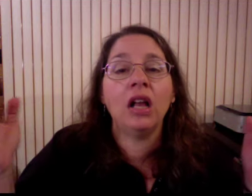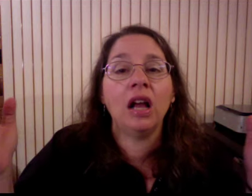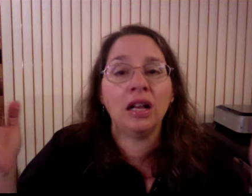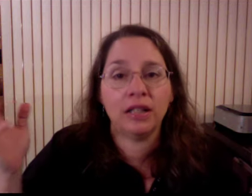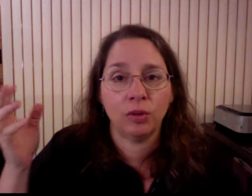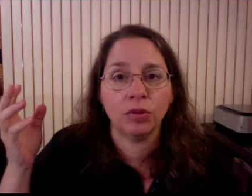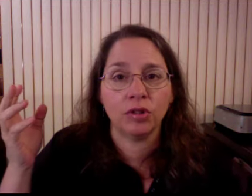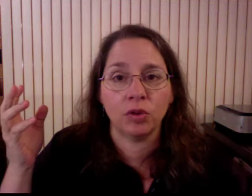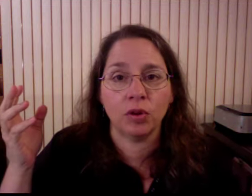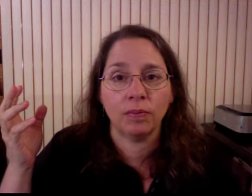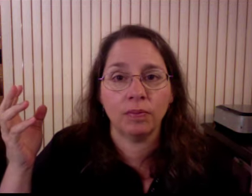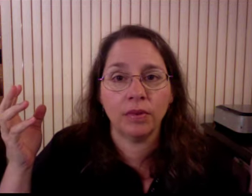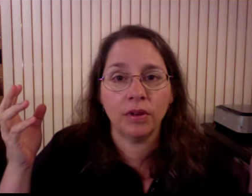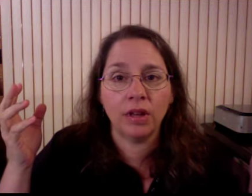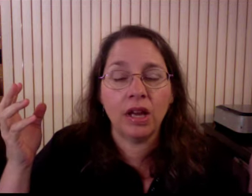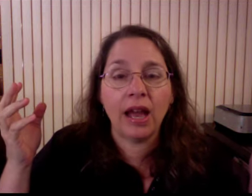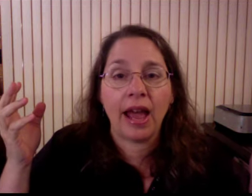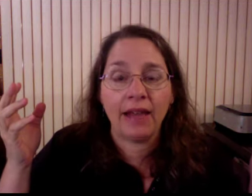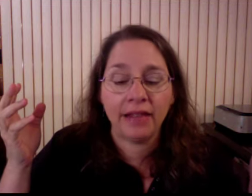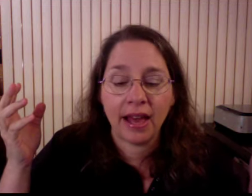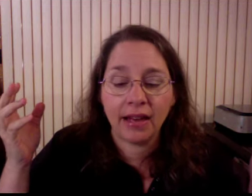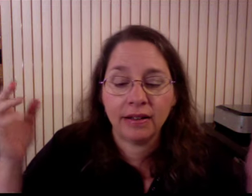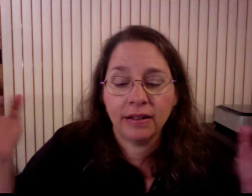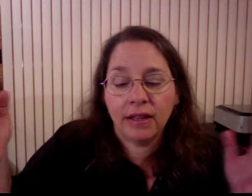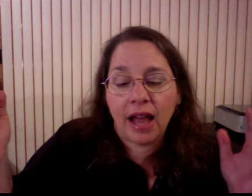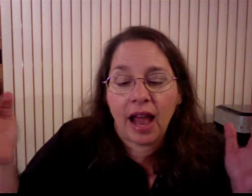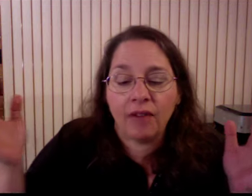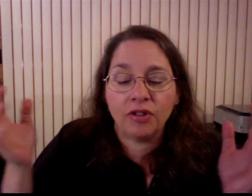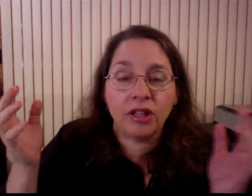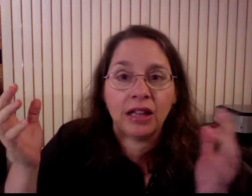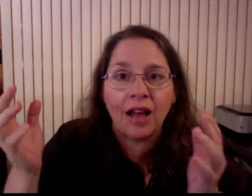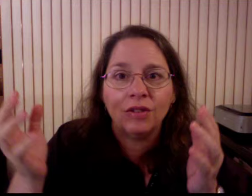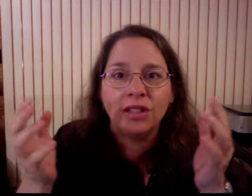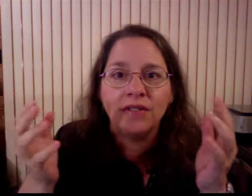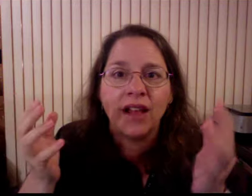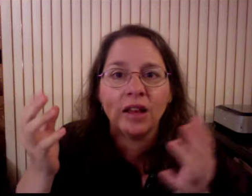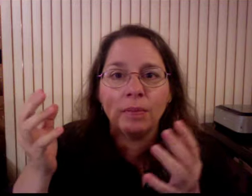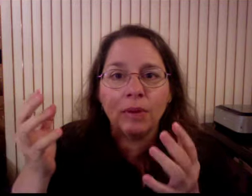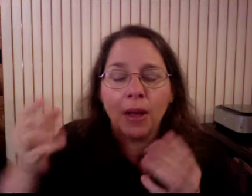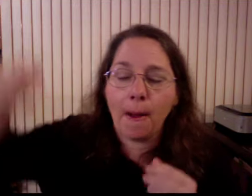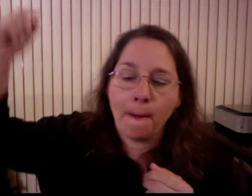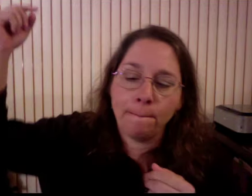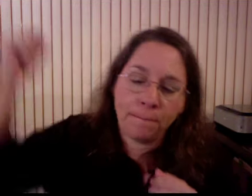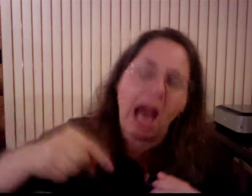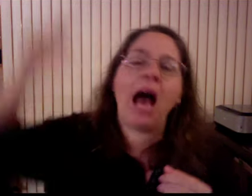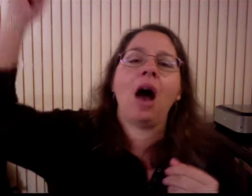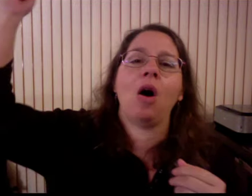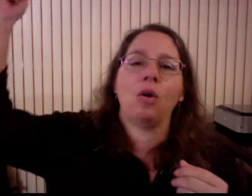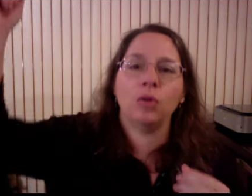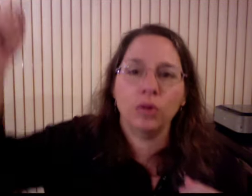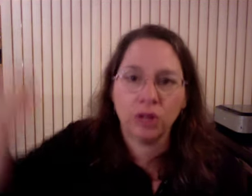a terrible storm. And then, after the clouds develop, pow! The